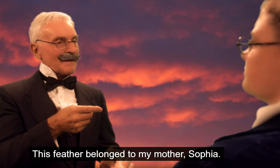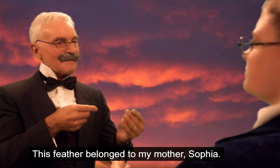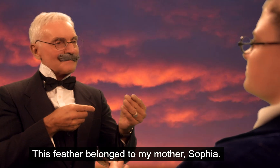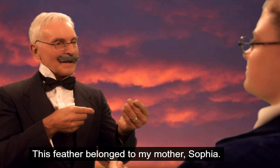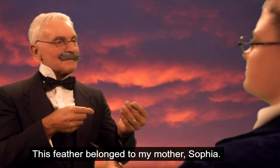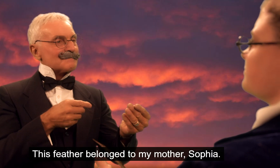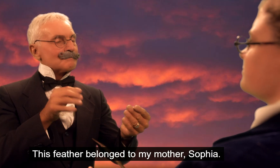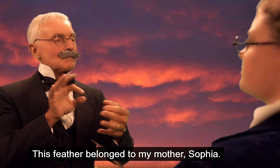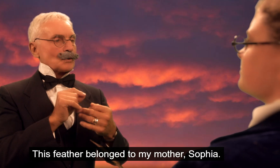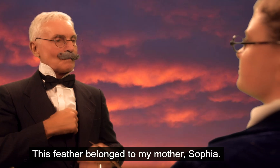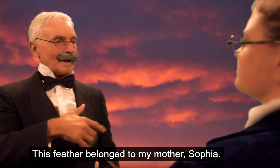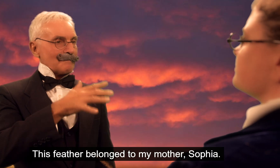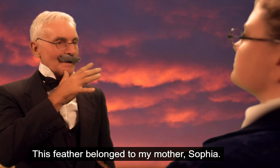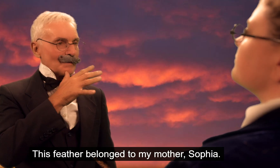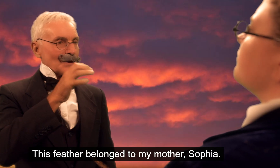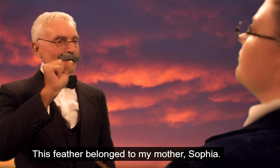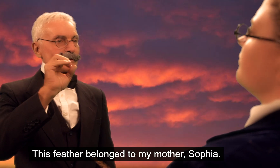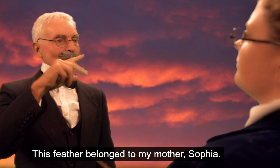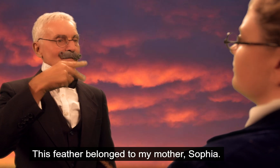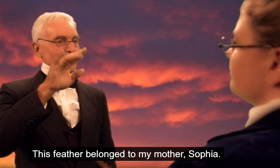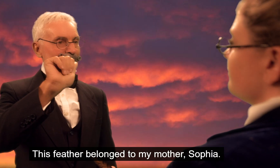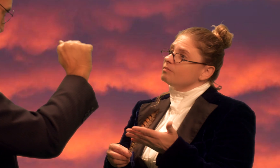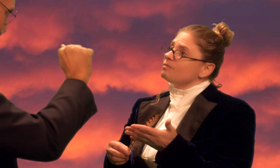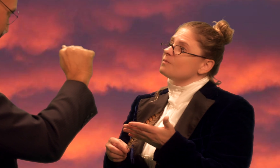This feather belonged to my mother, Sophia.